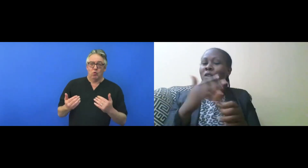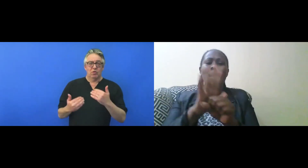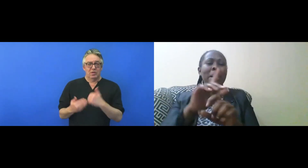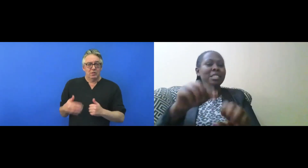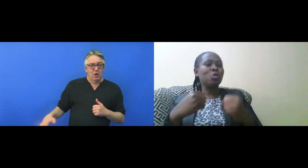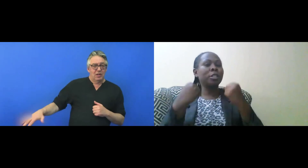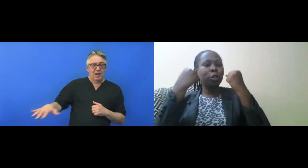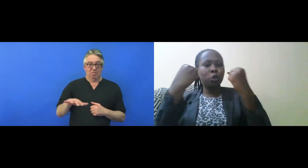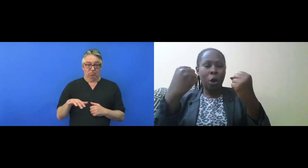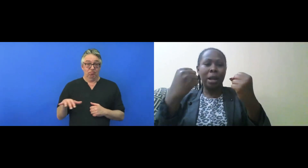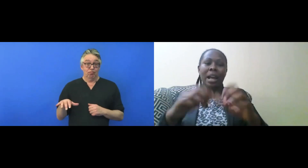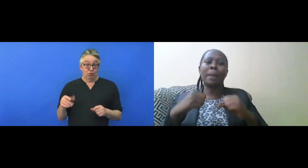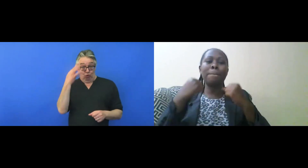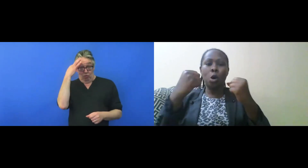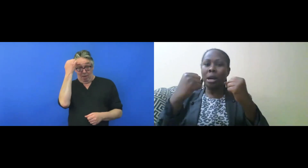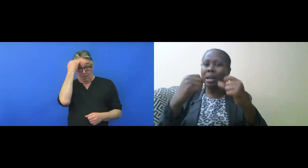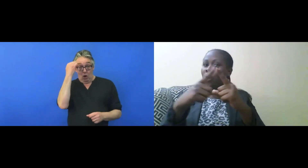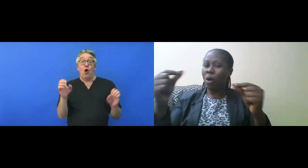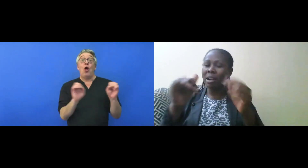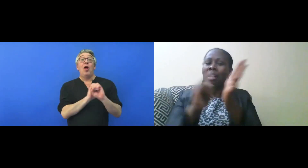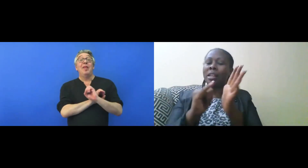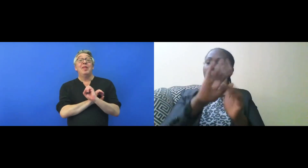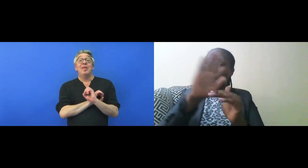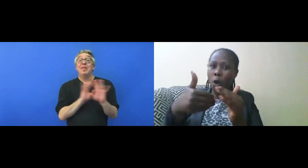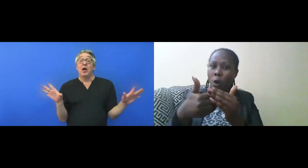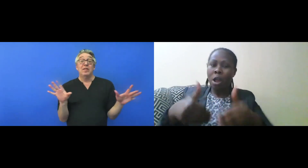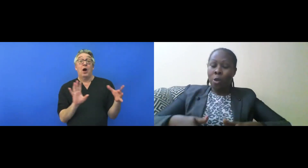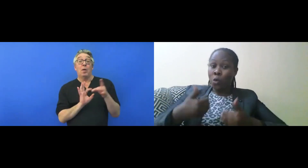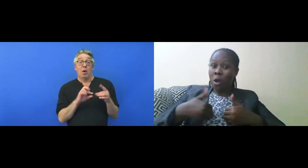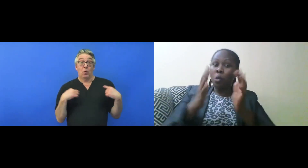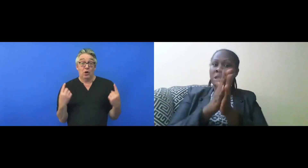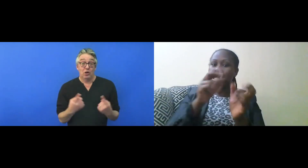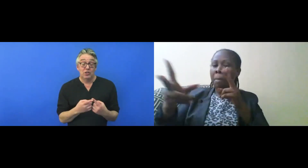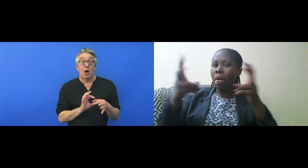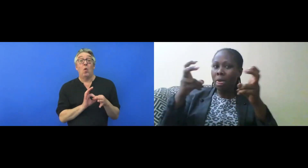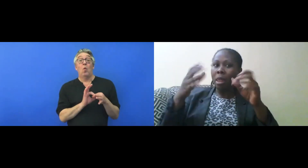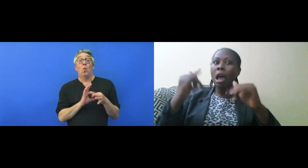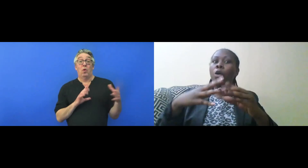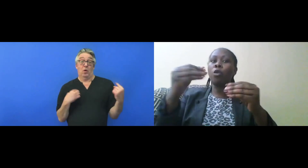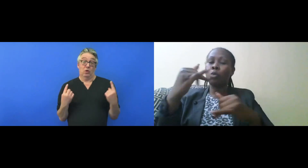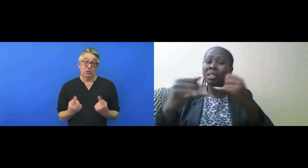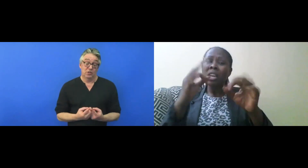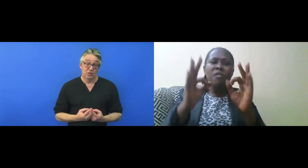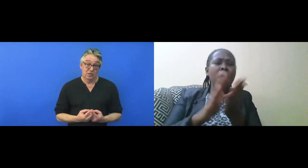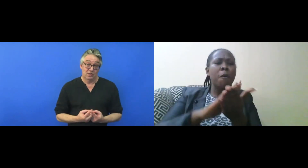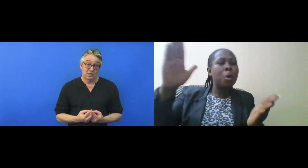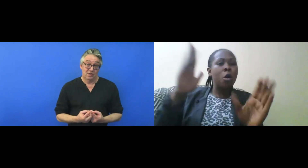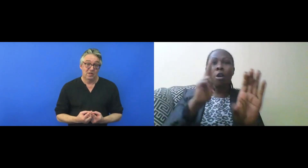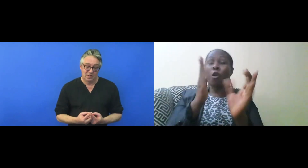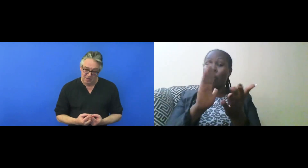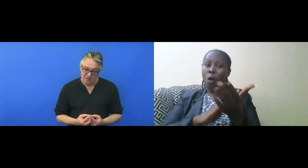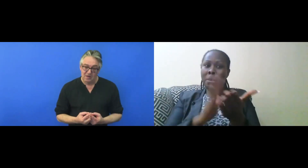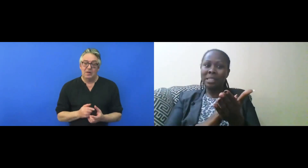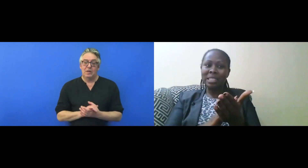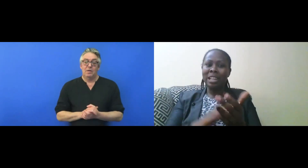Nothing about us without us. Thank you for the strong and bold statement for youth with disability.